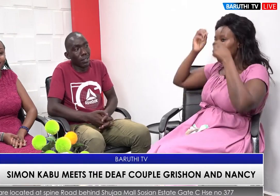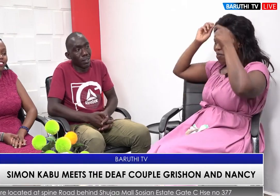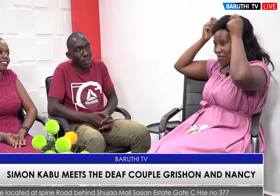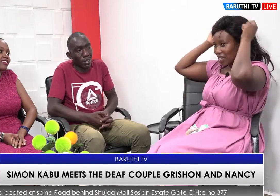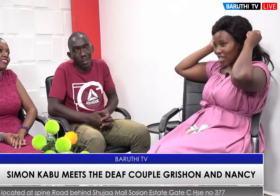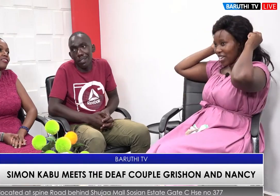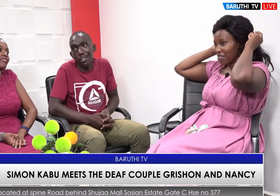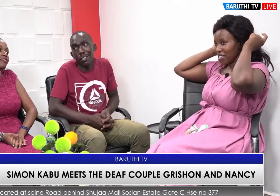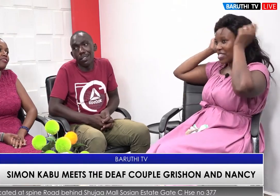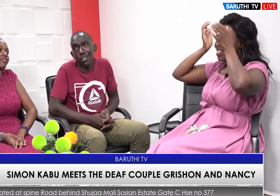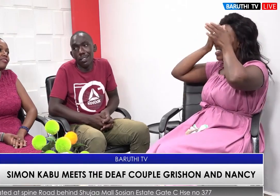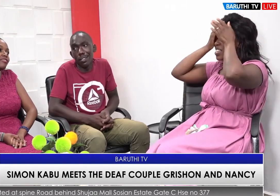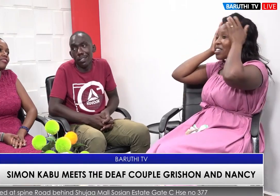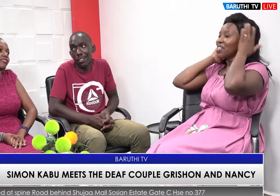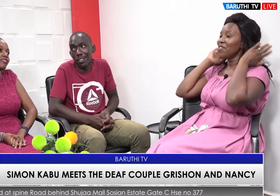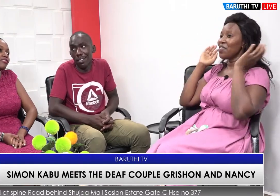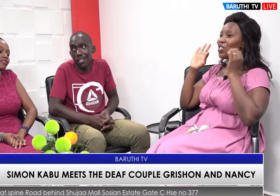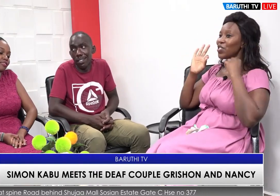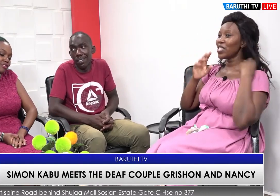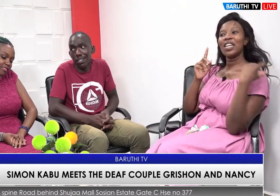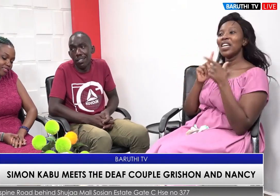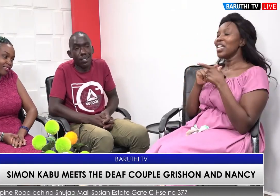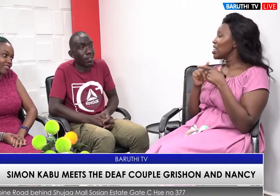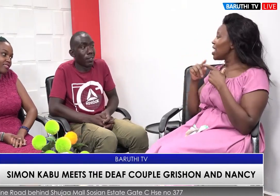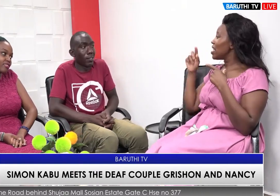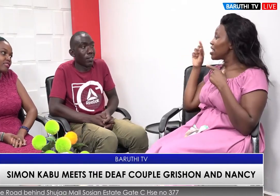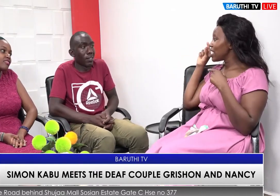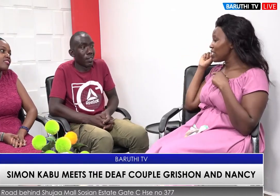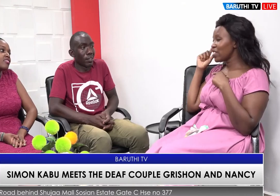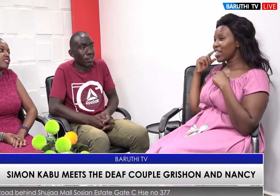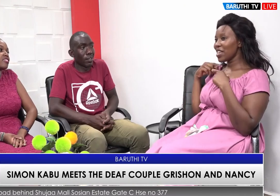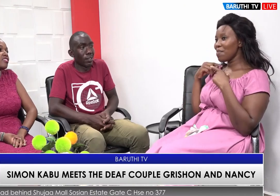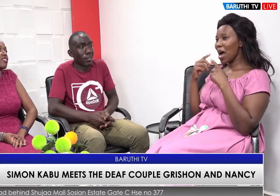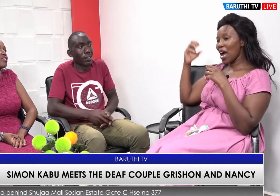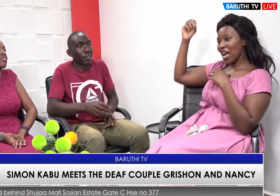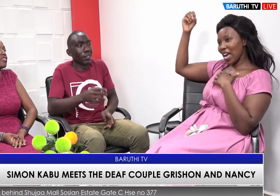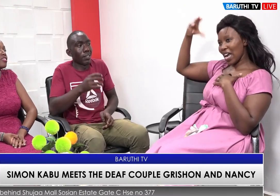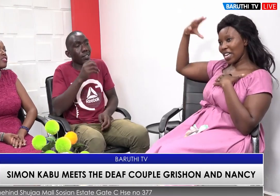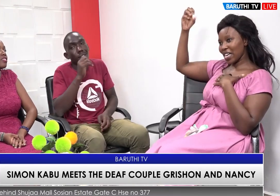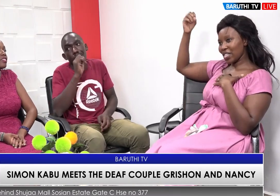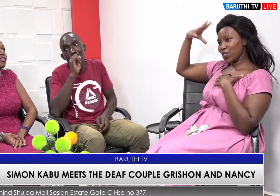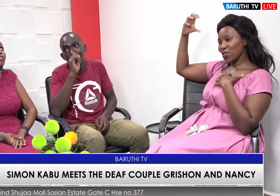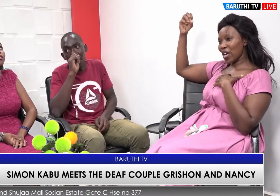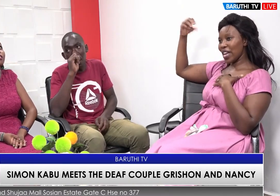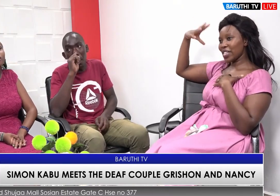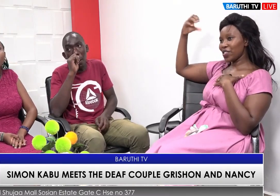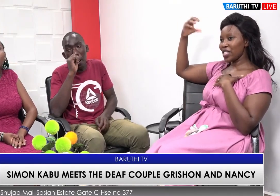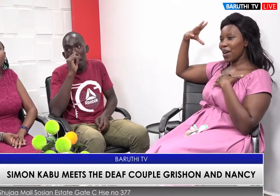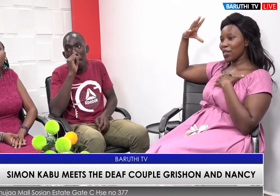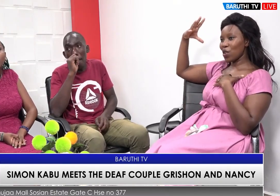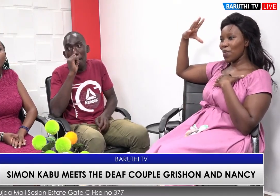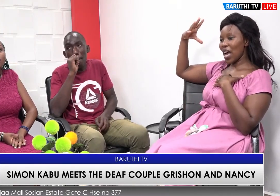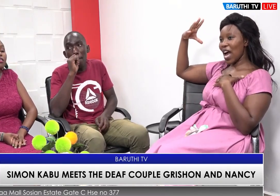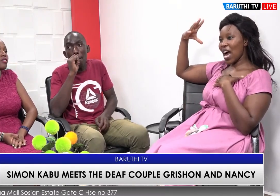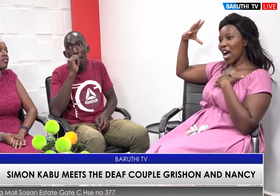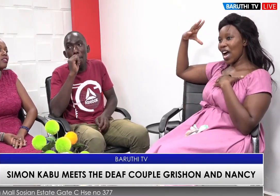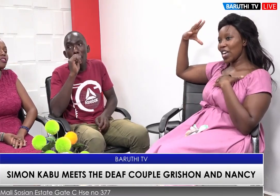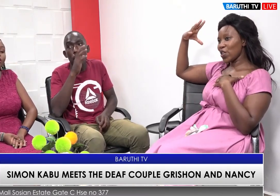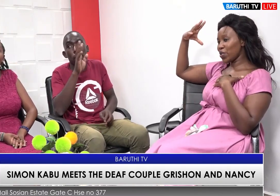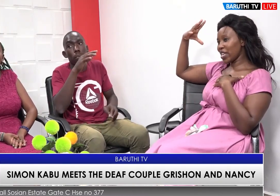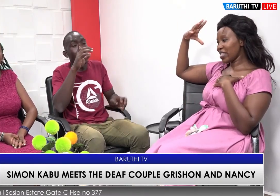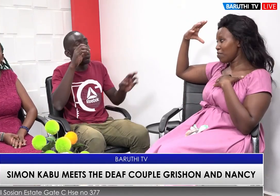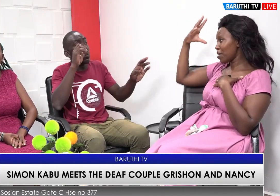Useme I'm making that the decision. Kwa nini? To see wa promote mpaka wajisimamie hivyo. Yeah, we stable. We can do